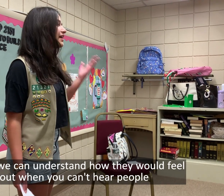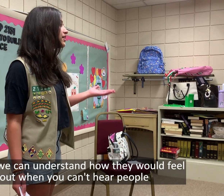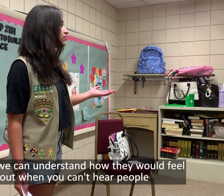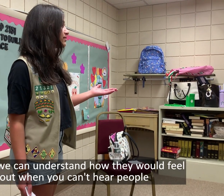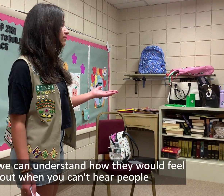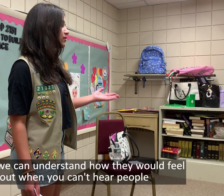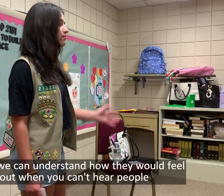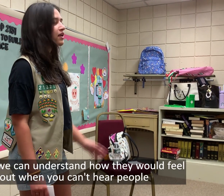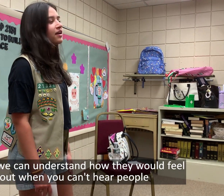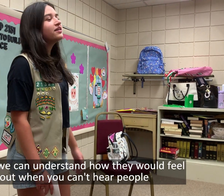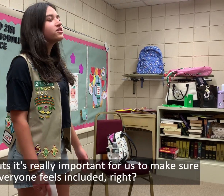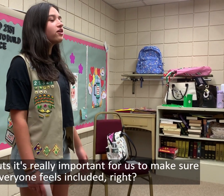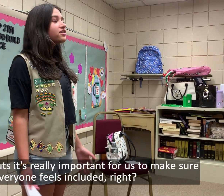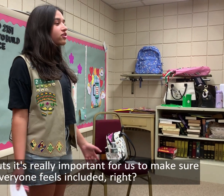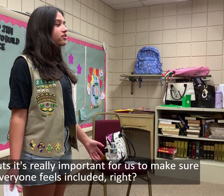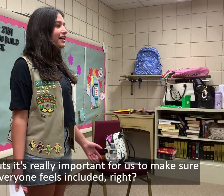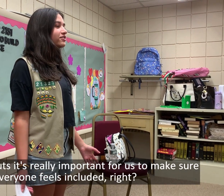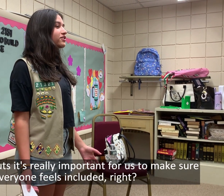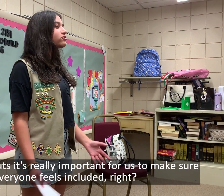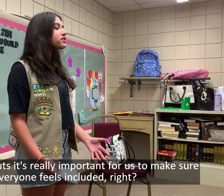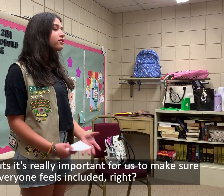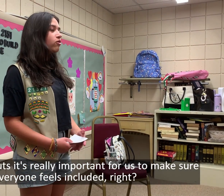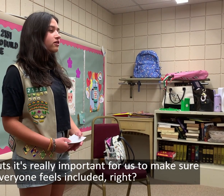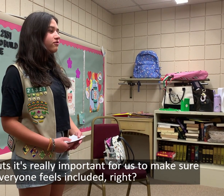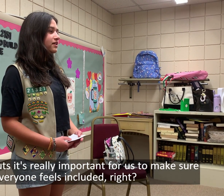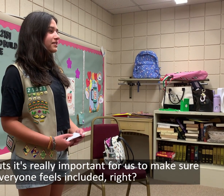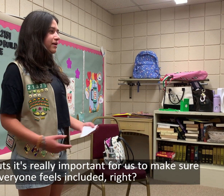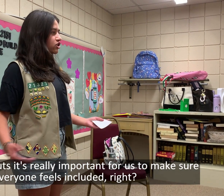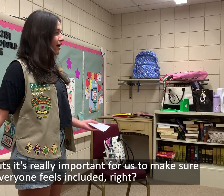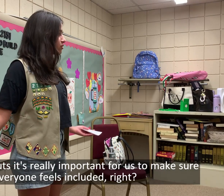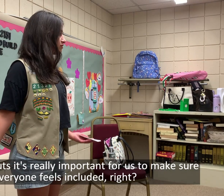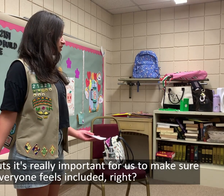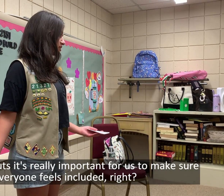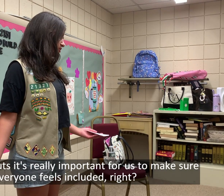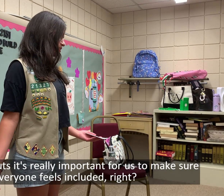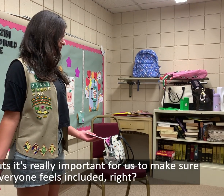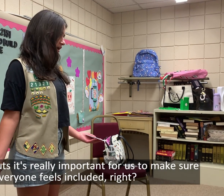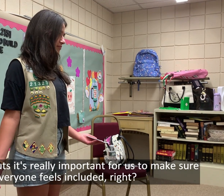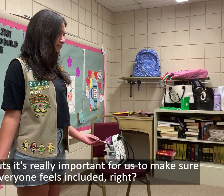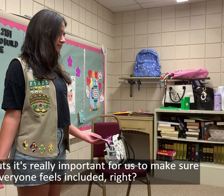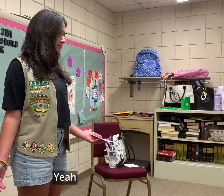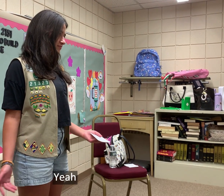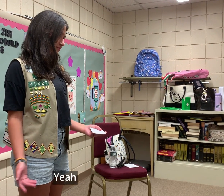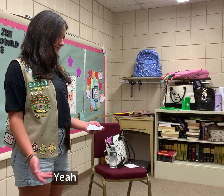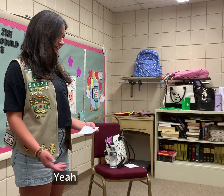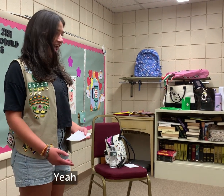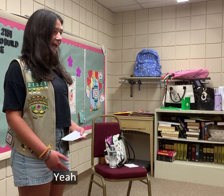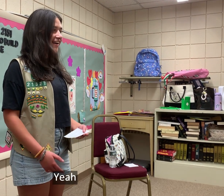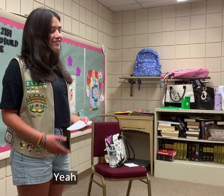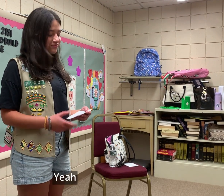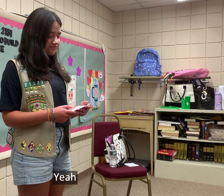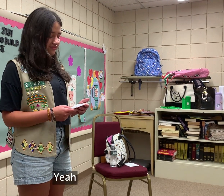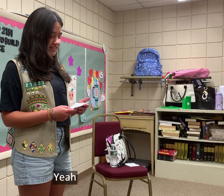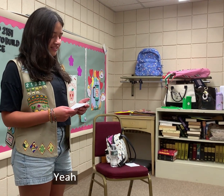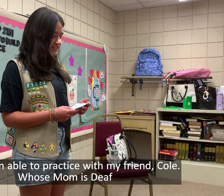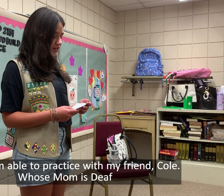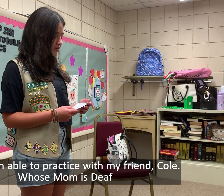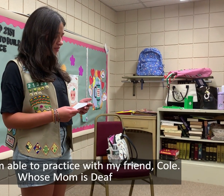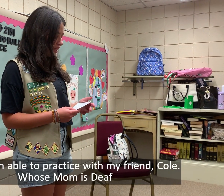hear people. So as Girl Scouts, it's really important for us to make sure everyone feels included, right? Yeah. So